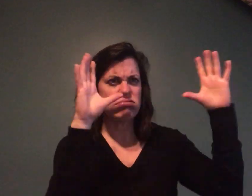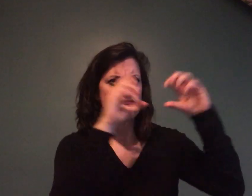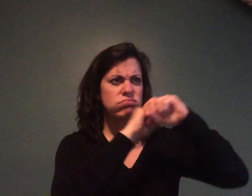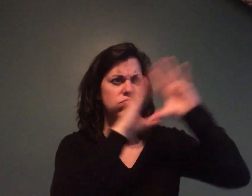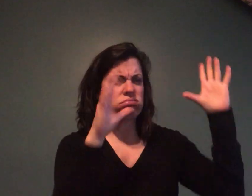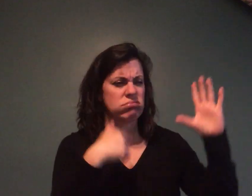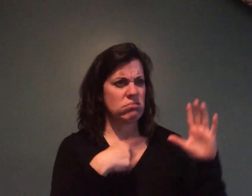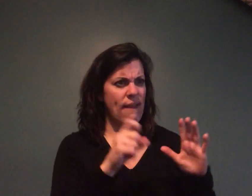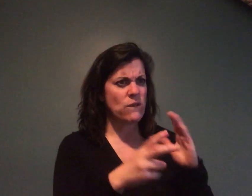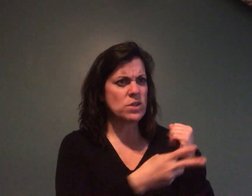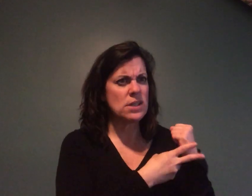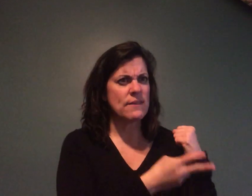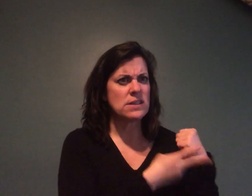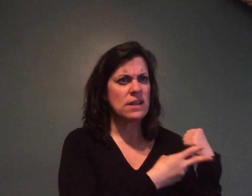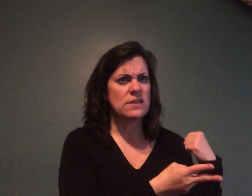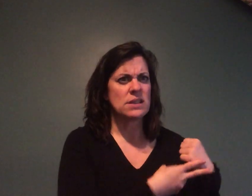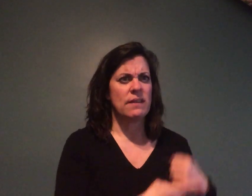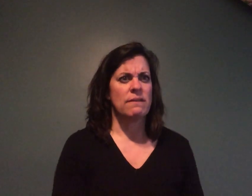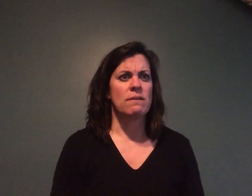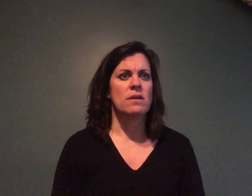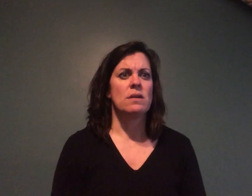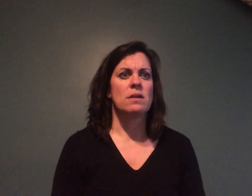Okay. All right.